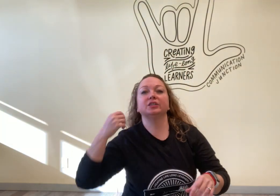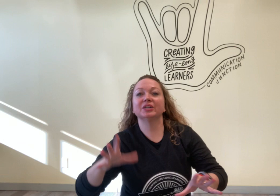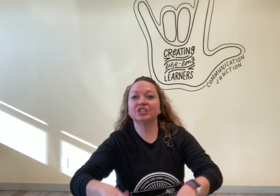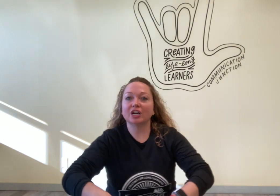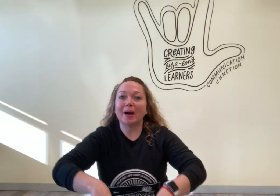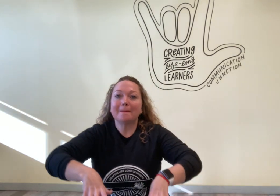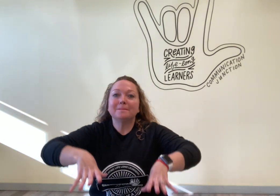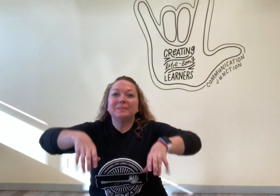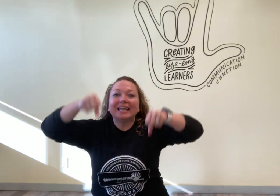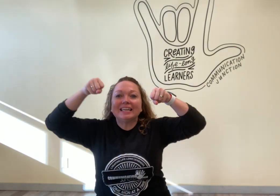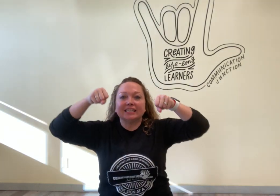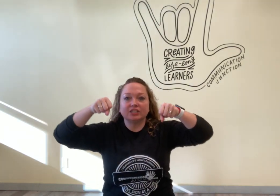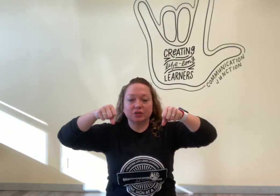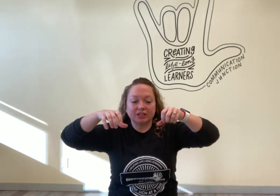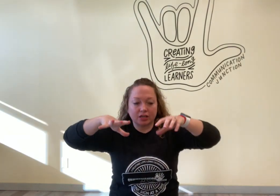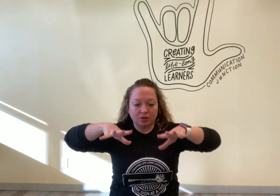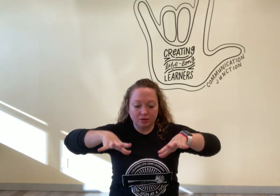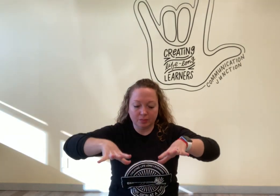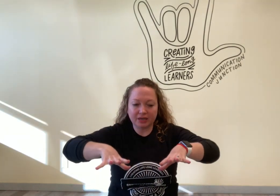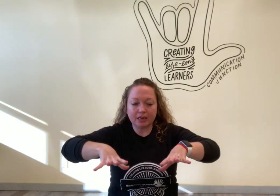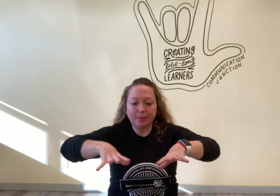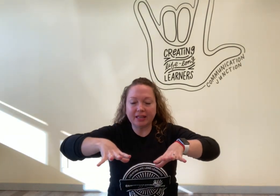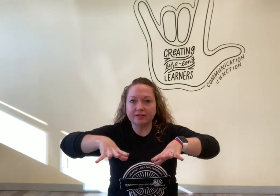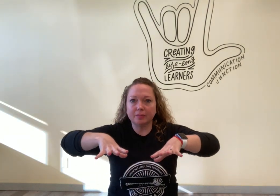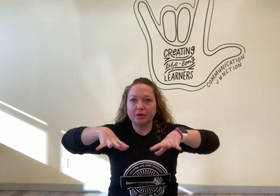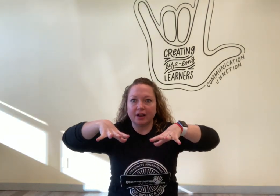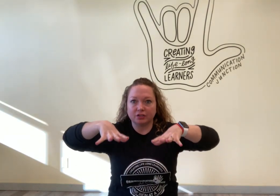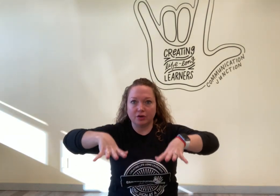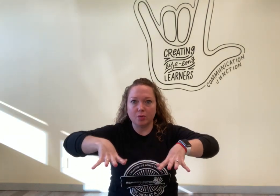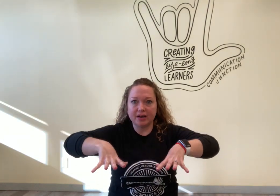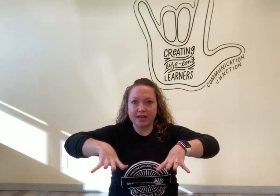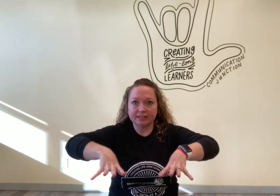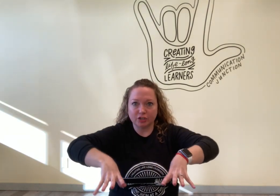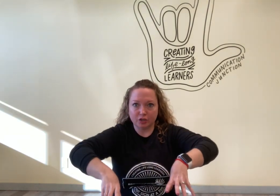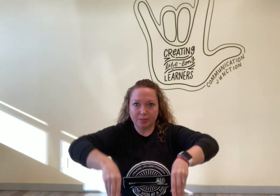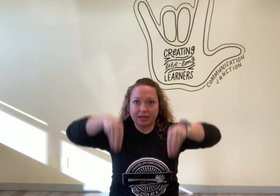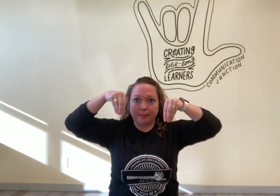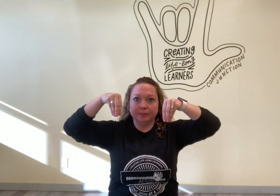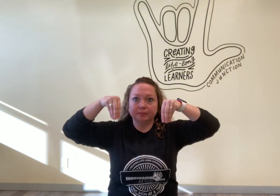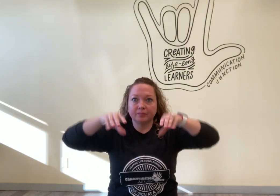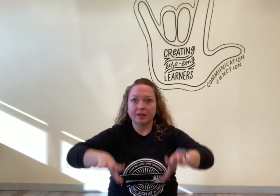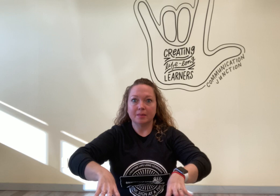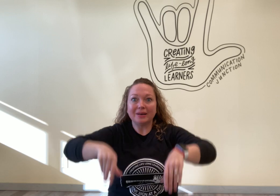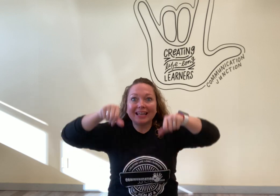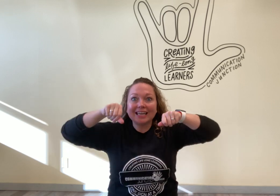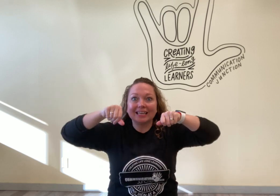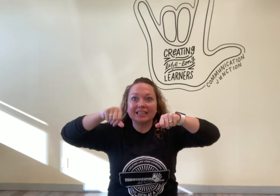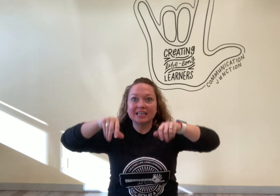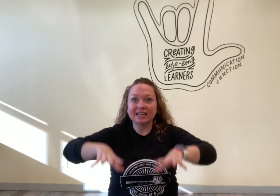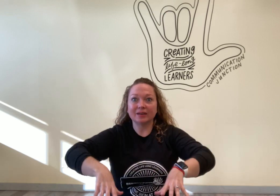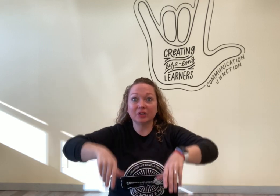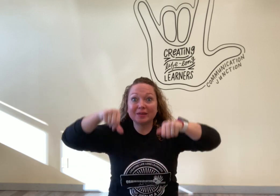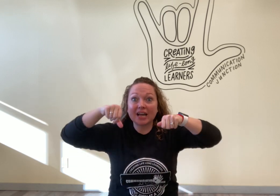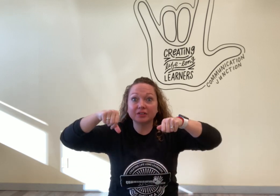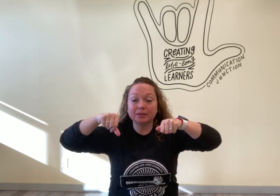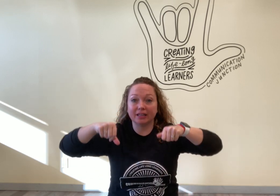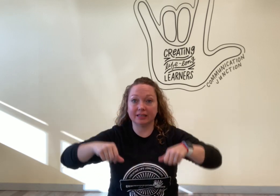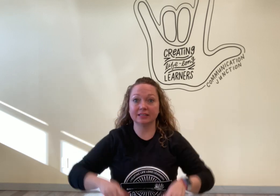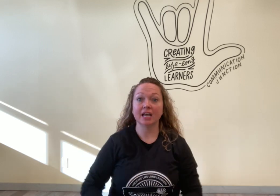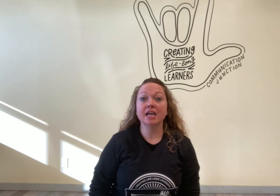talk about blankets. So it's like you're picking up a blanket from the ground. So your open hands and you pick it up. Blanket. And we're gonna be counting blankets. So you